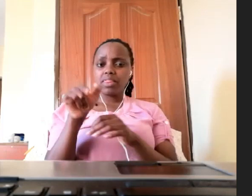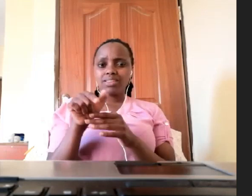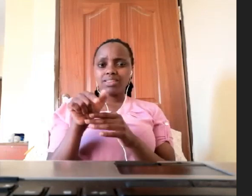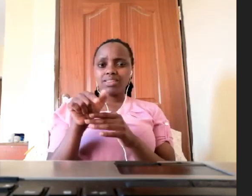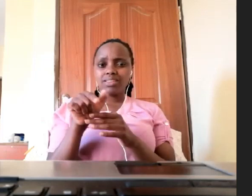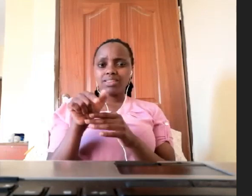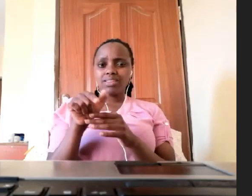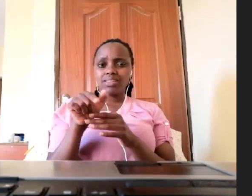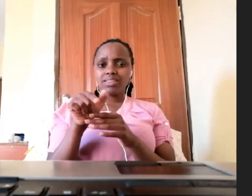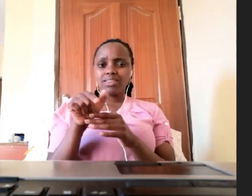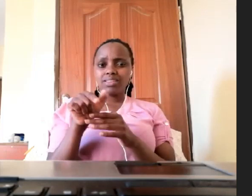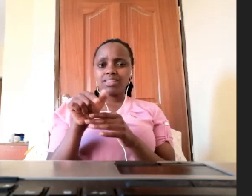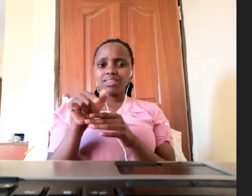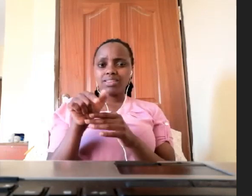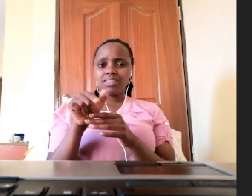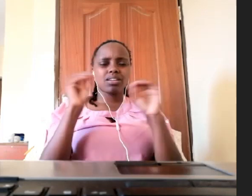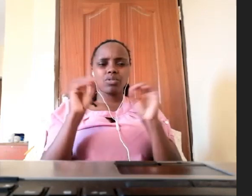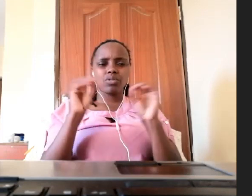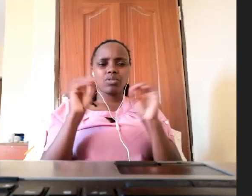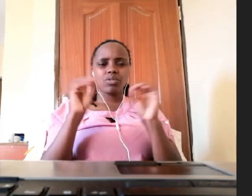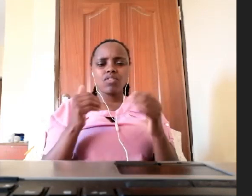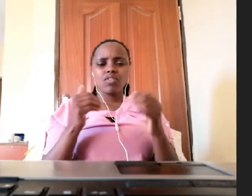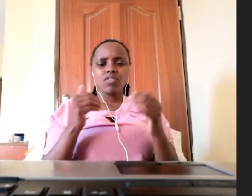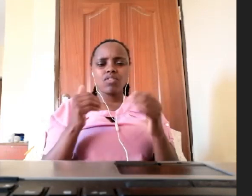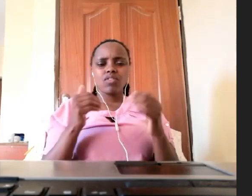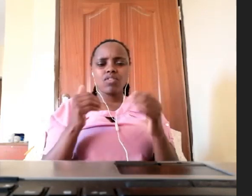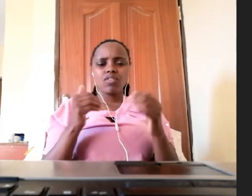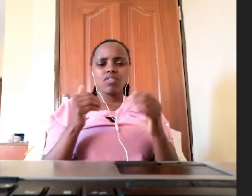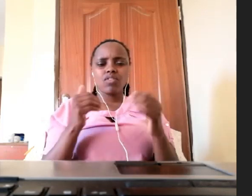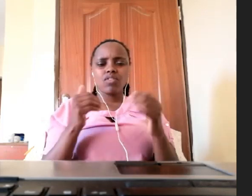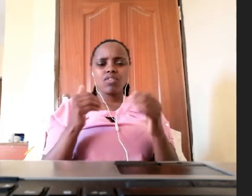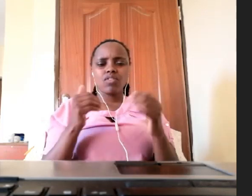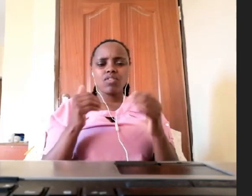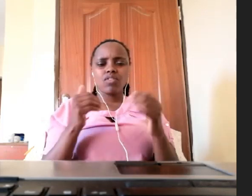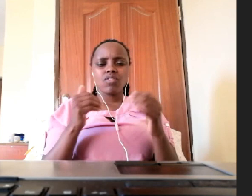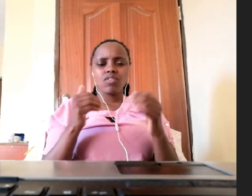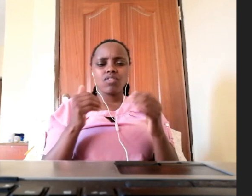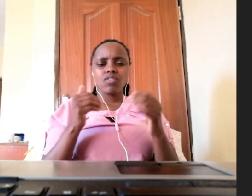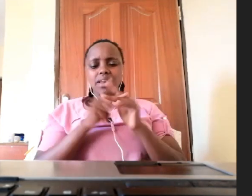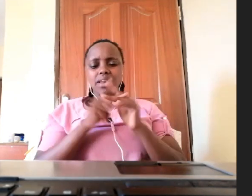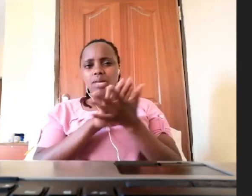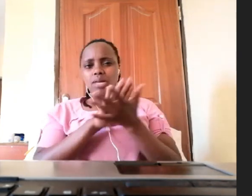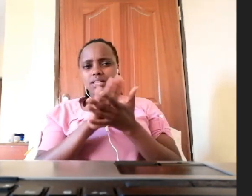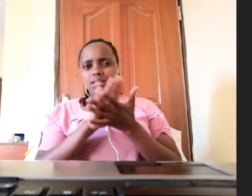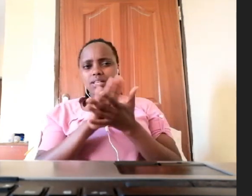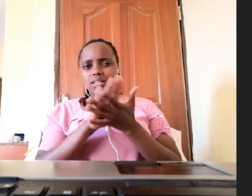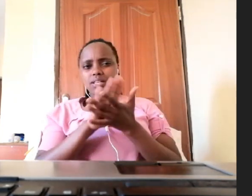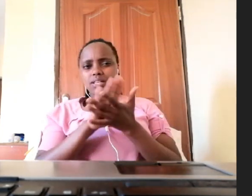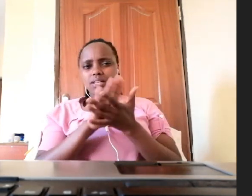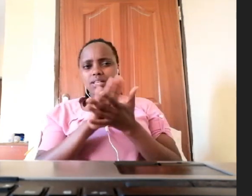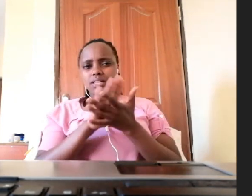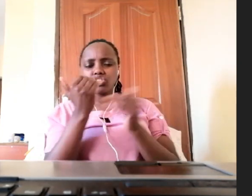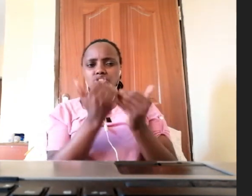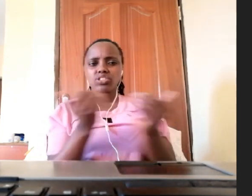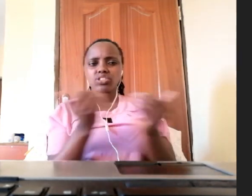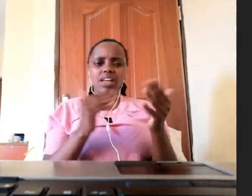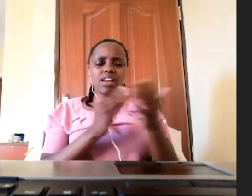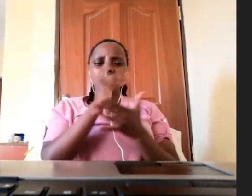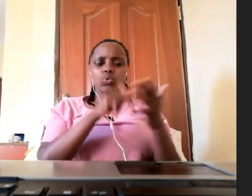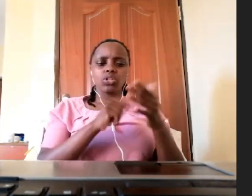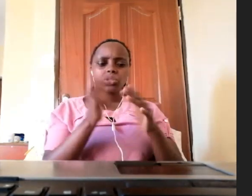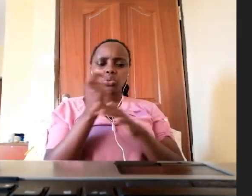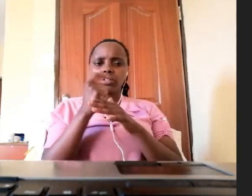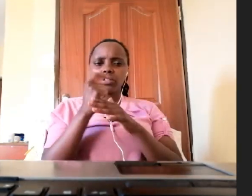systems, do not have an understanding of what child rights are. So starting from zero, train them on what child rights are, train them on the